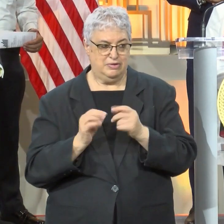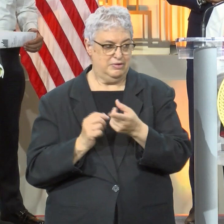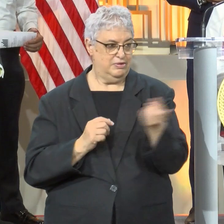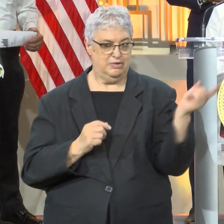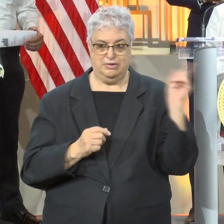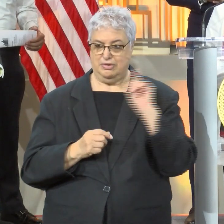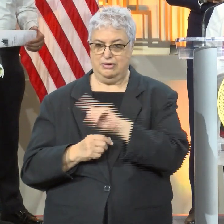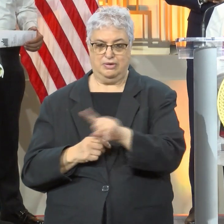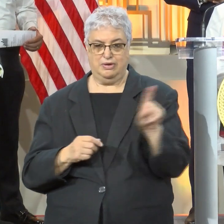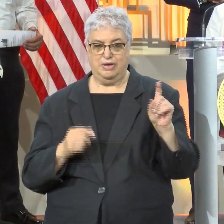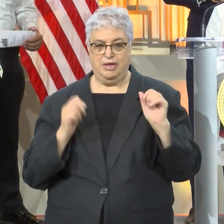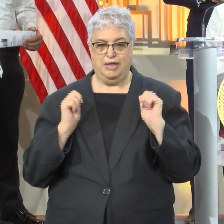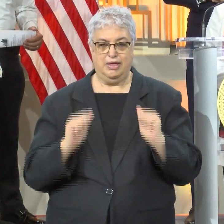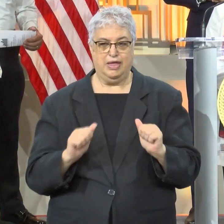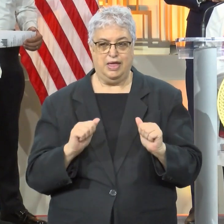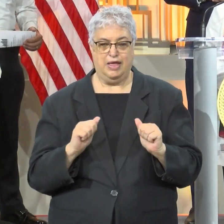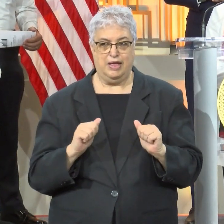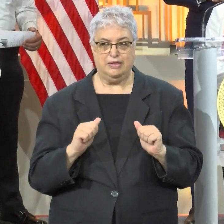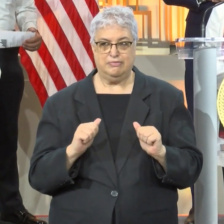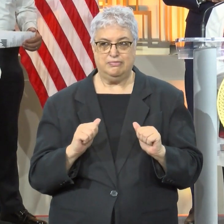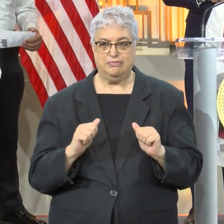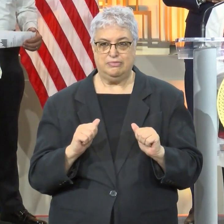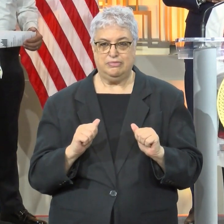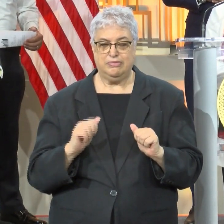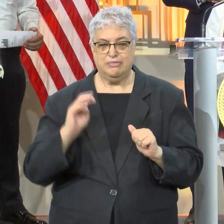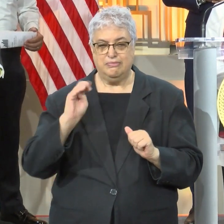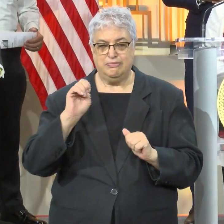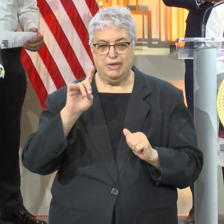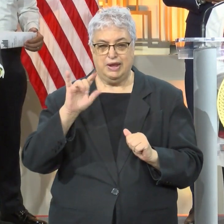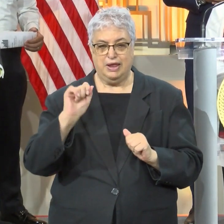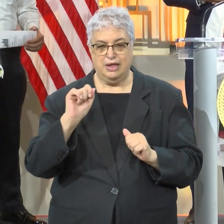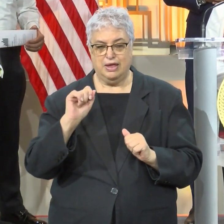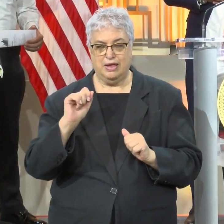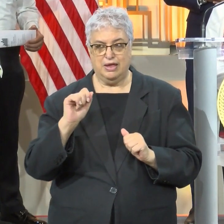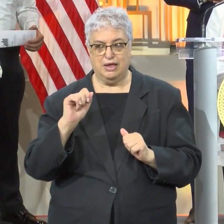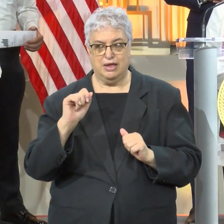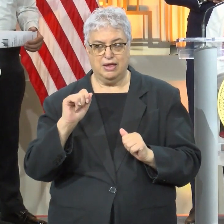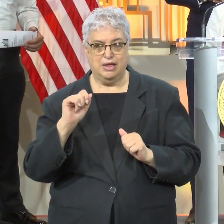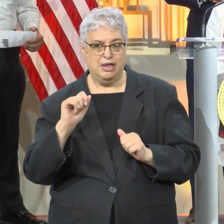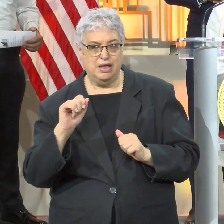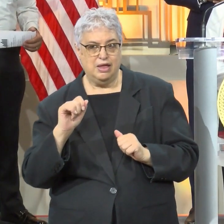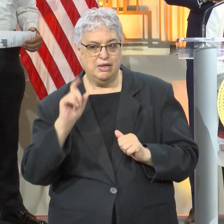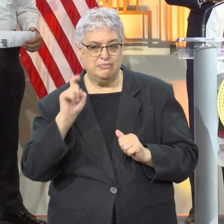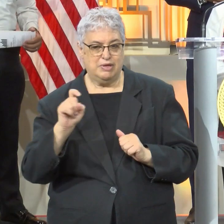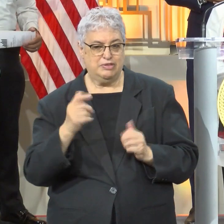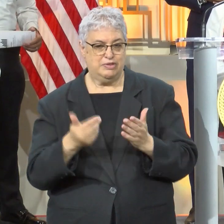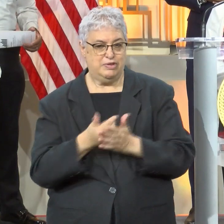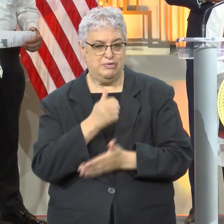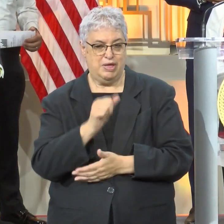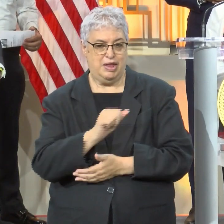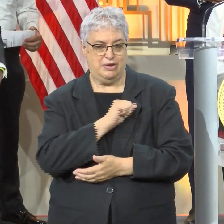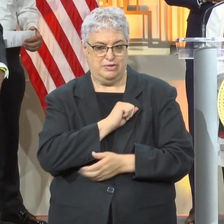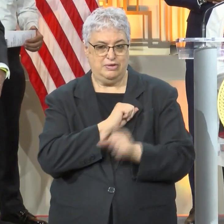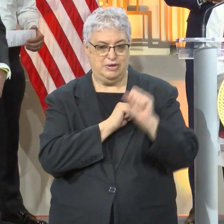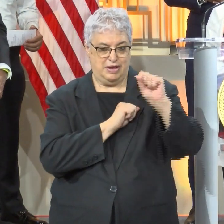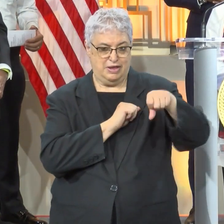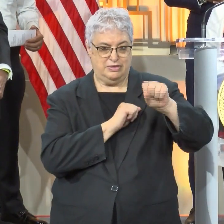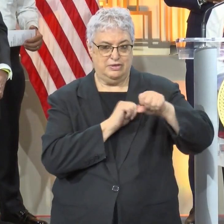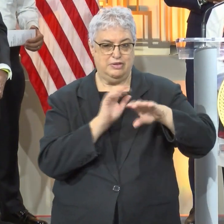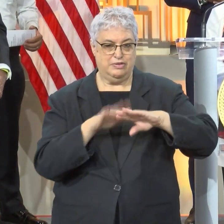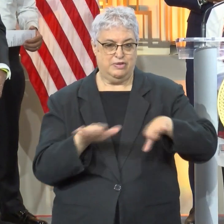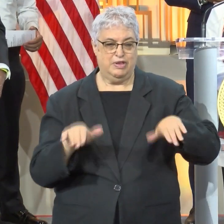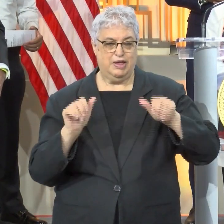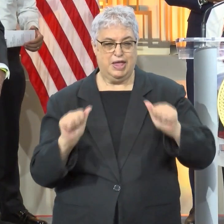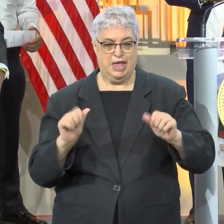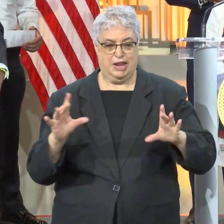us can turn on any form of media without hearing the new attitude that, yes, children